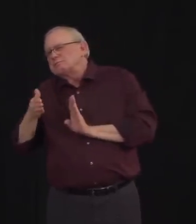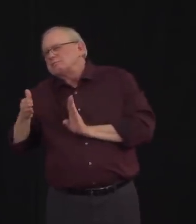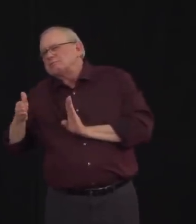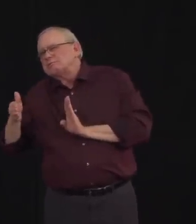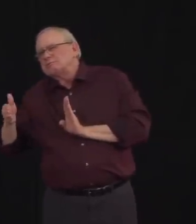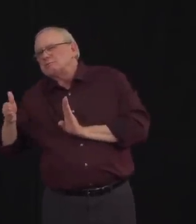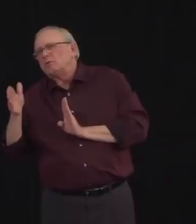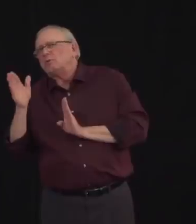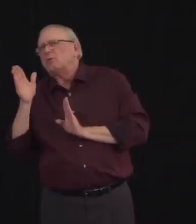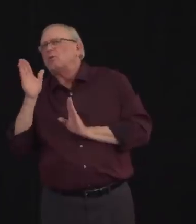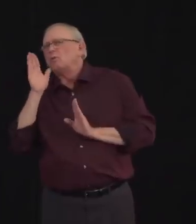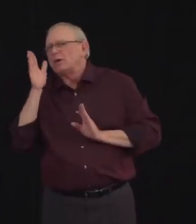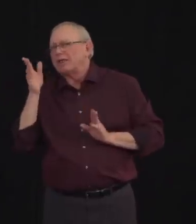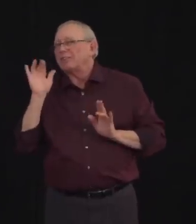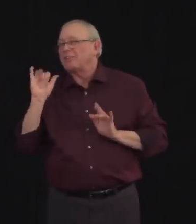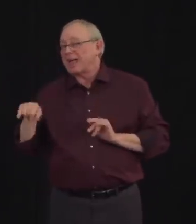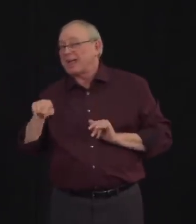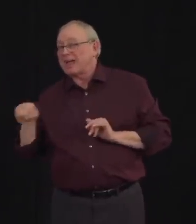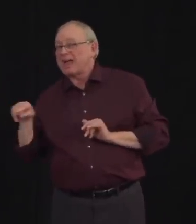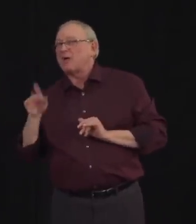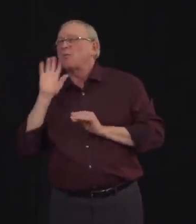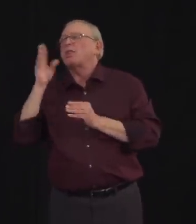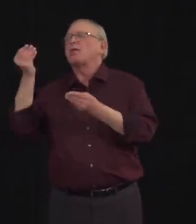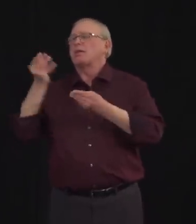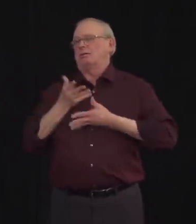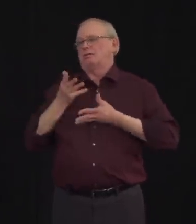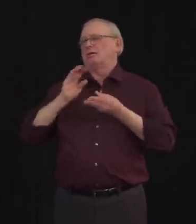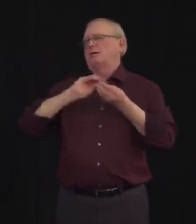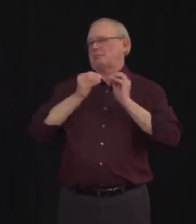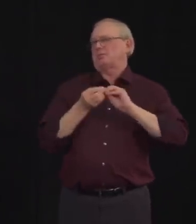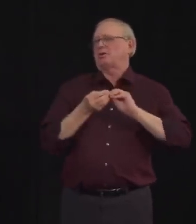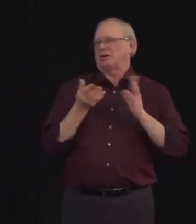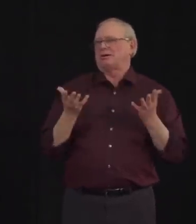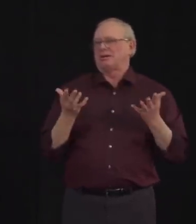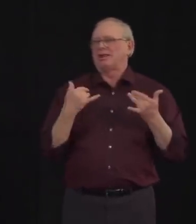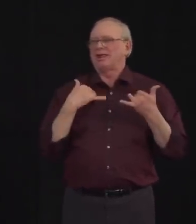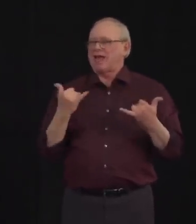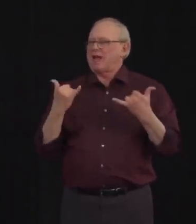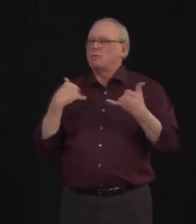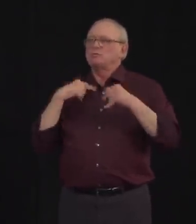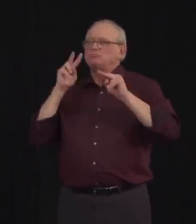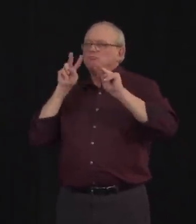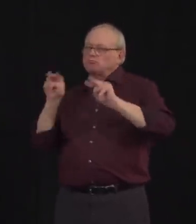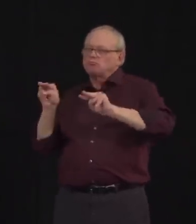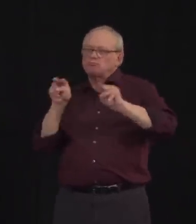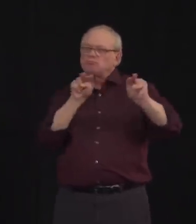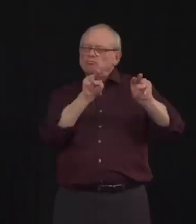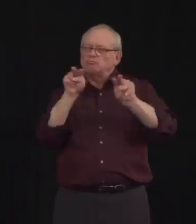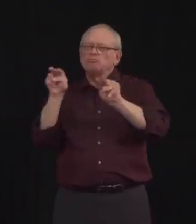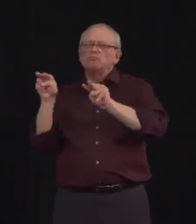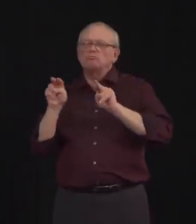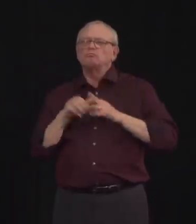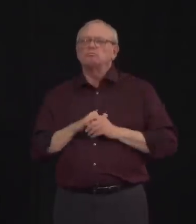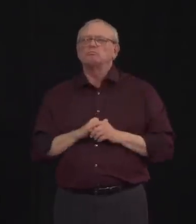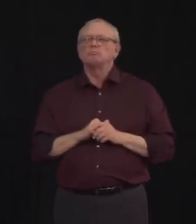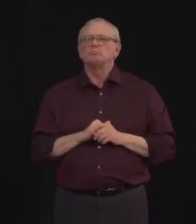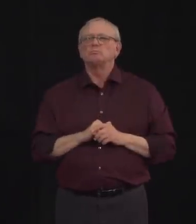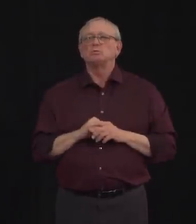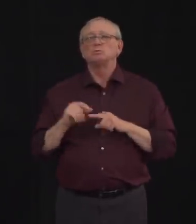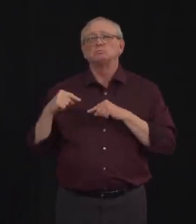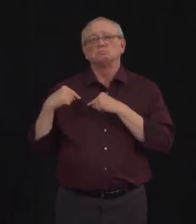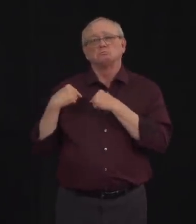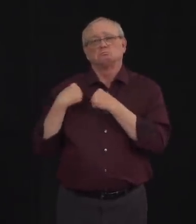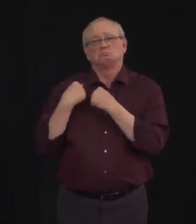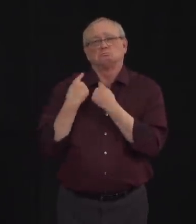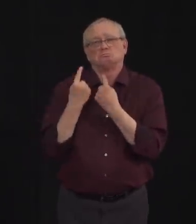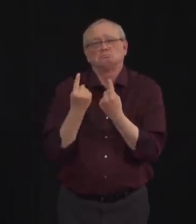case counts, that's what we're going to be looking to very, very closely. But certainly the numbers to date have been